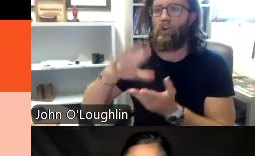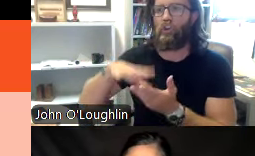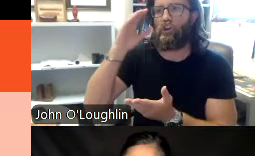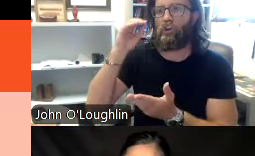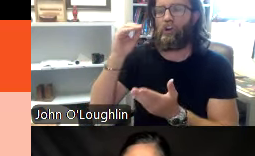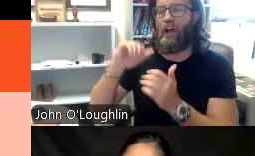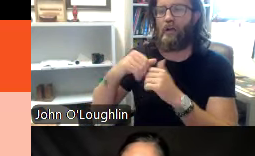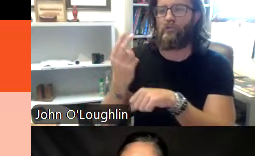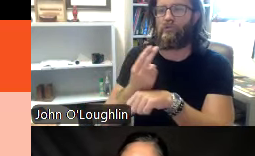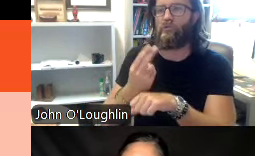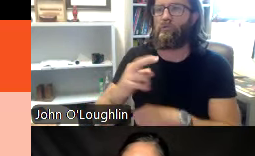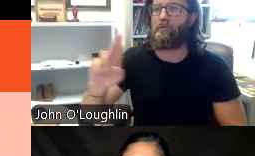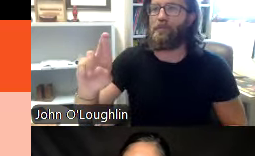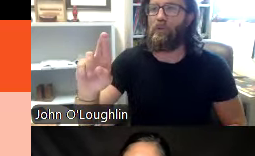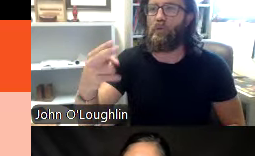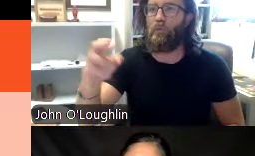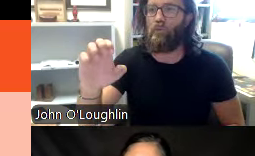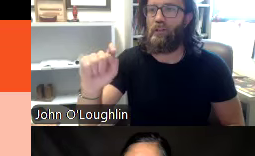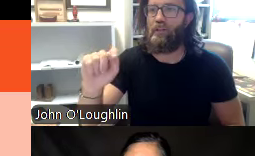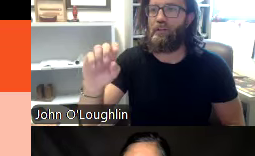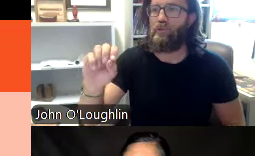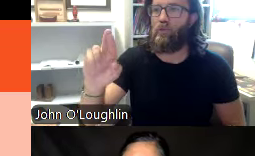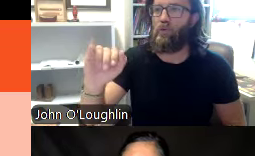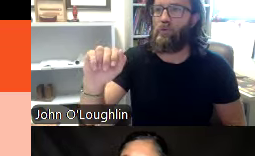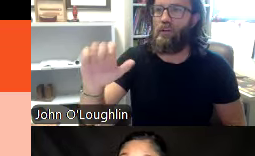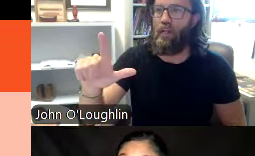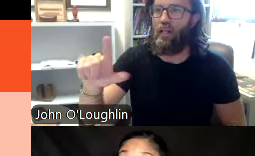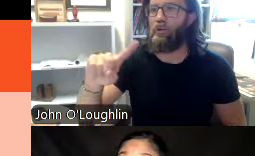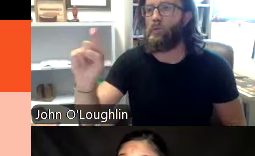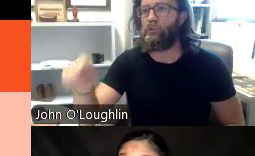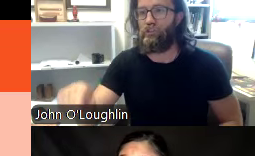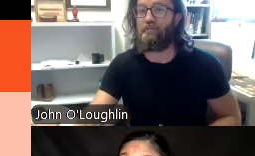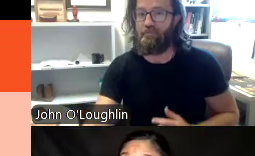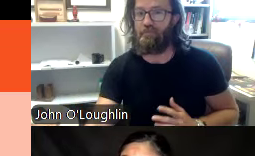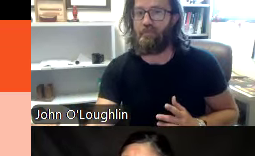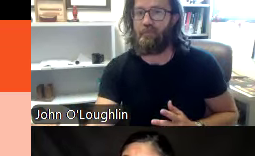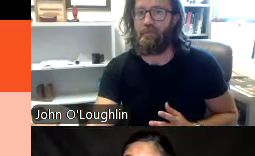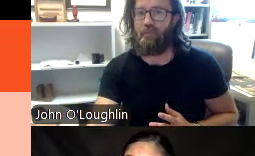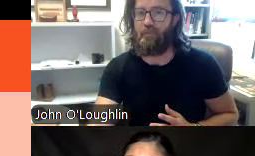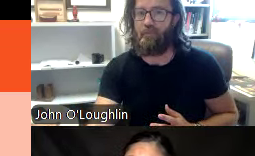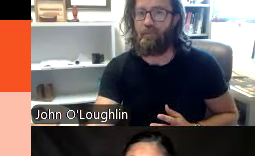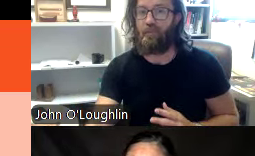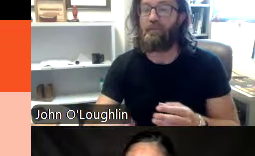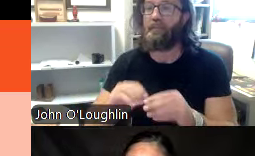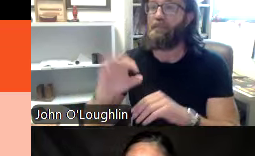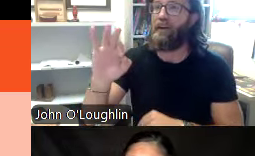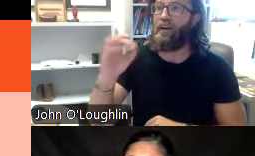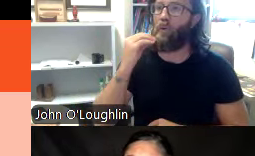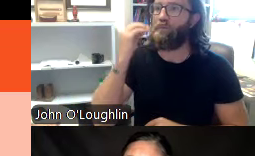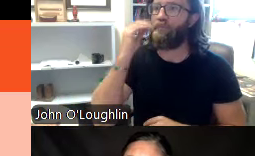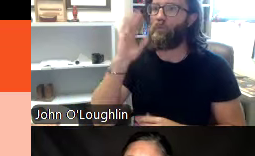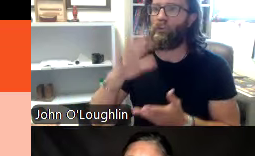politics, various topics. You're going to learn how to use rhetorical questions in Unit